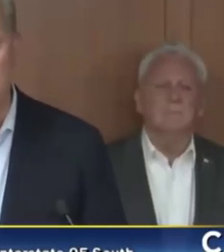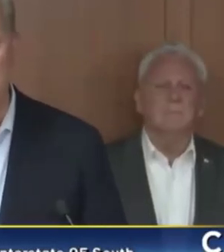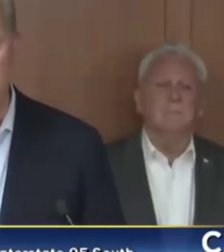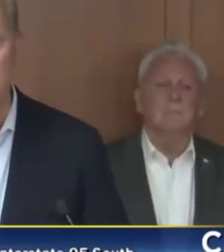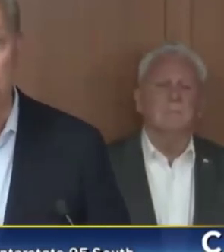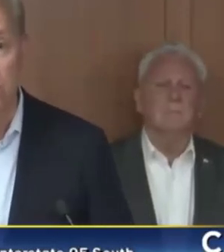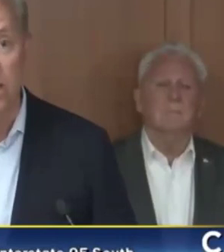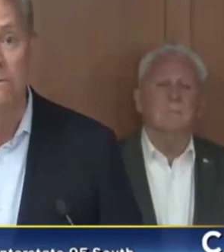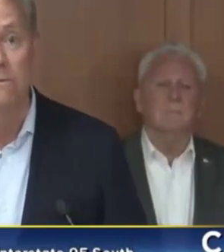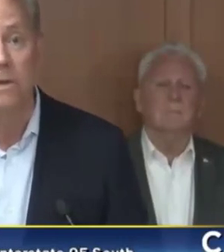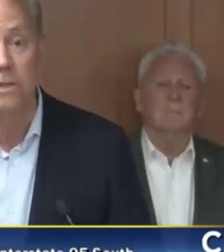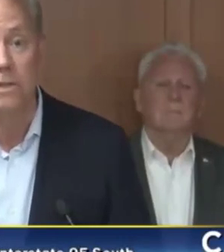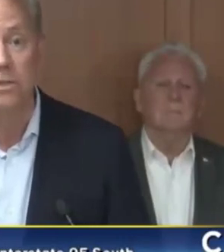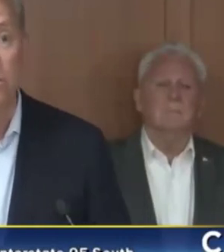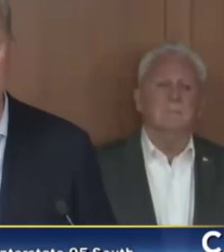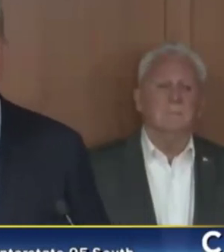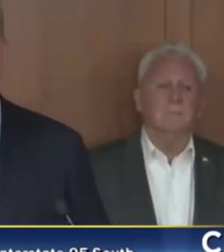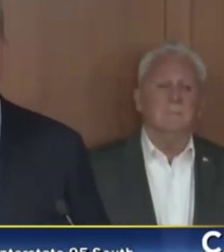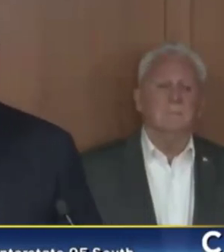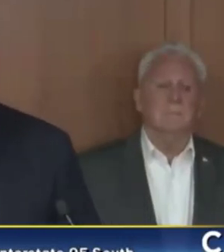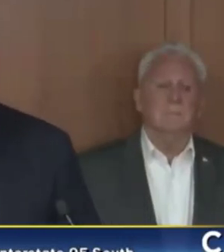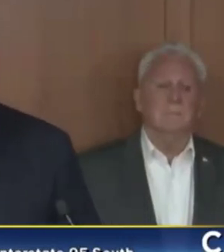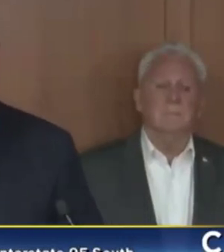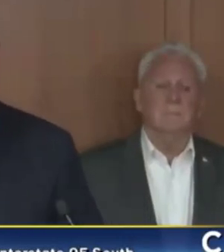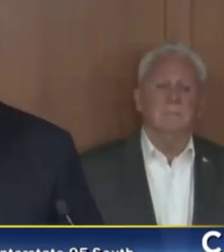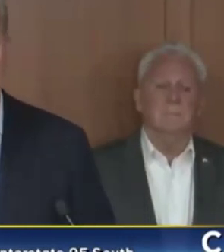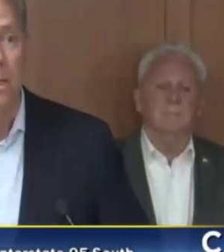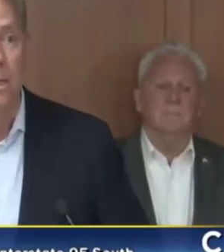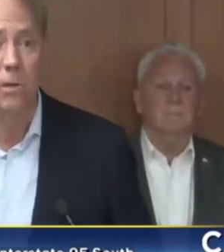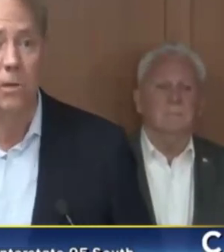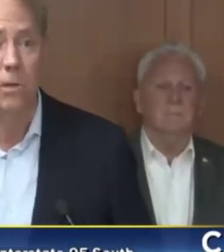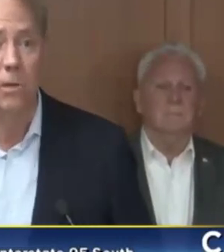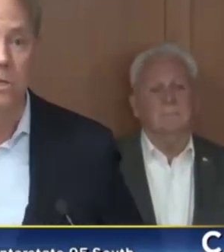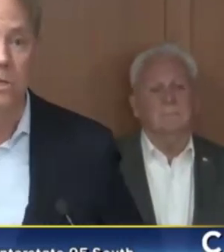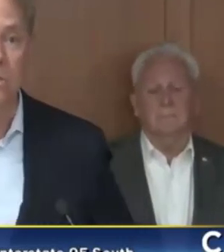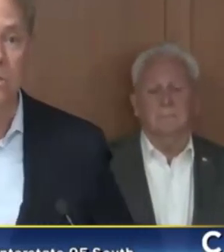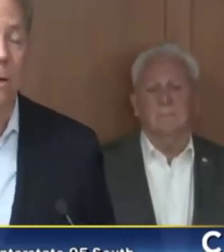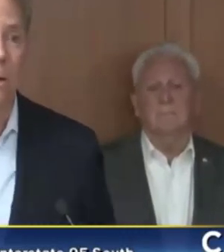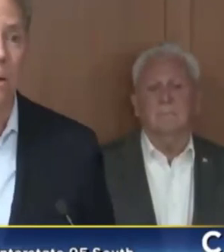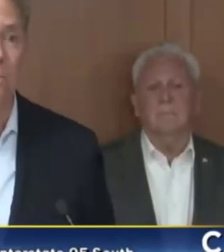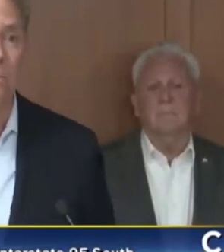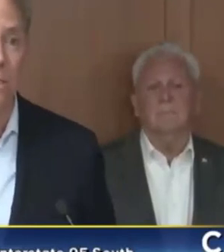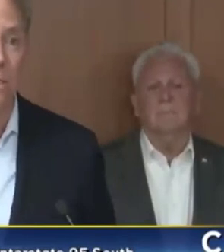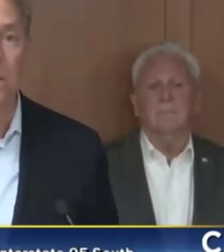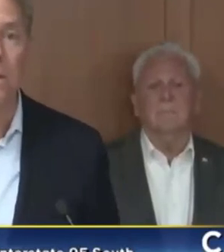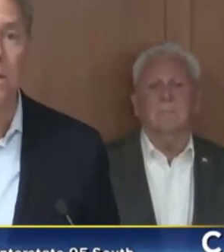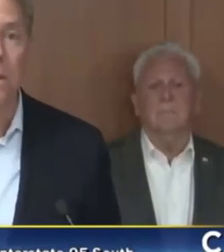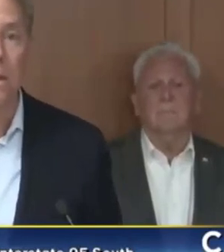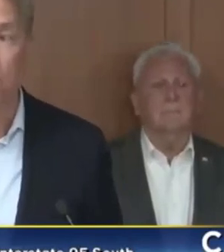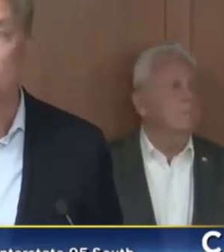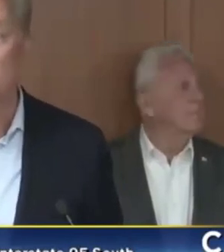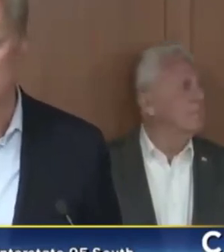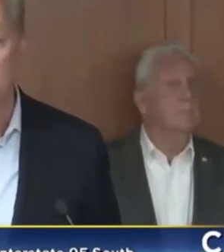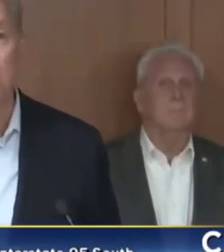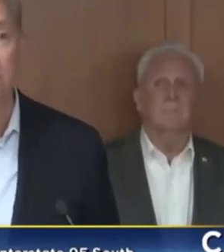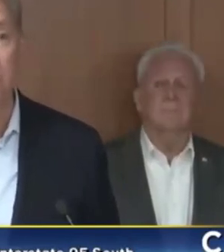repaving to make sure that the road is safe and secure. Garrett Ucolito is going to step up. He just told me if